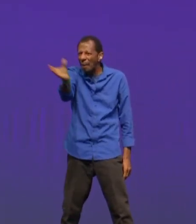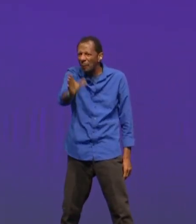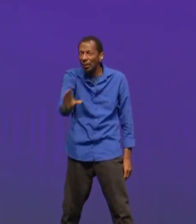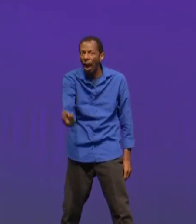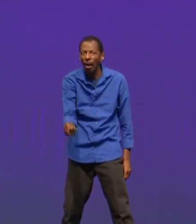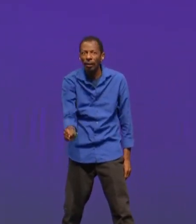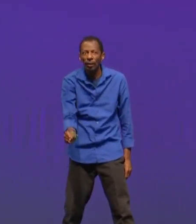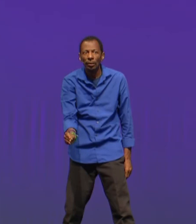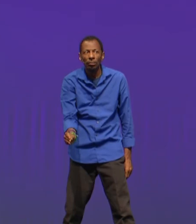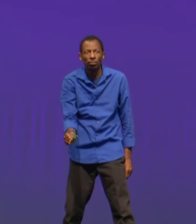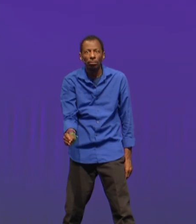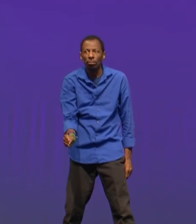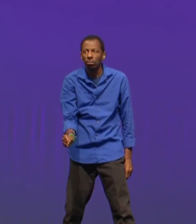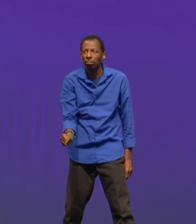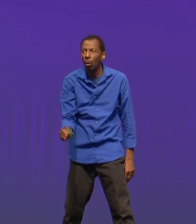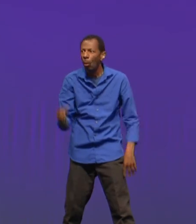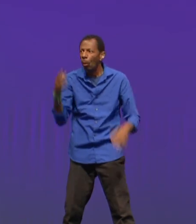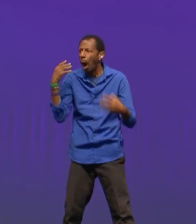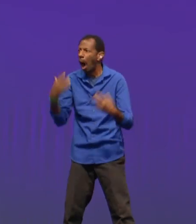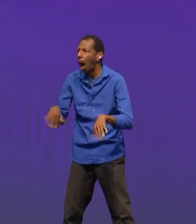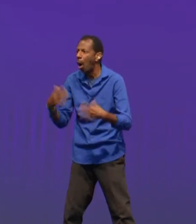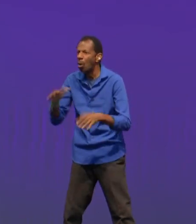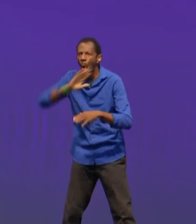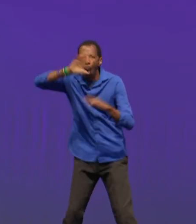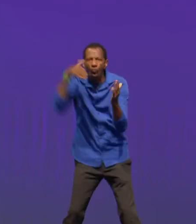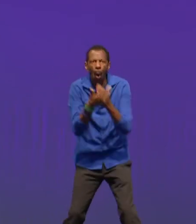On another trip, I went to South Africa